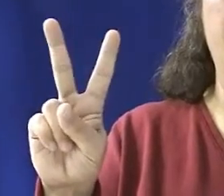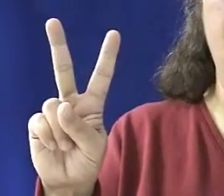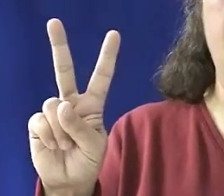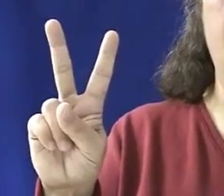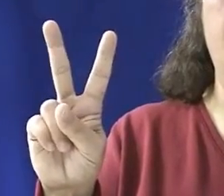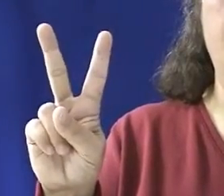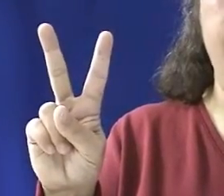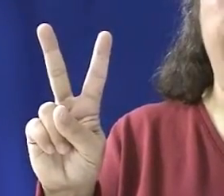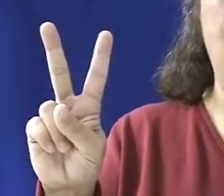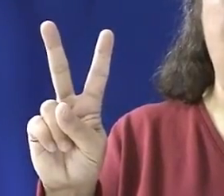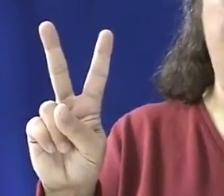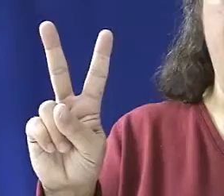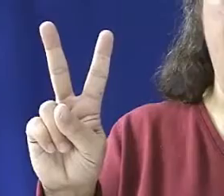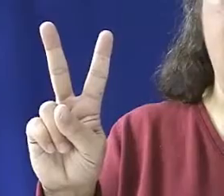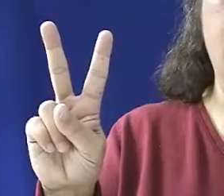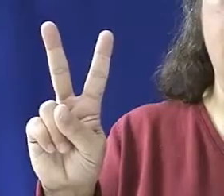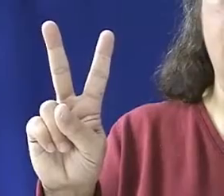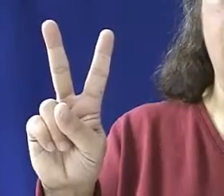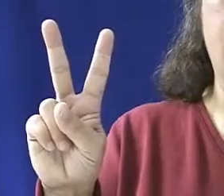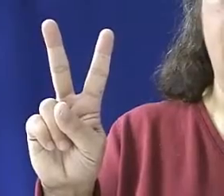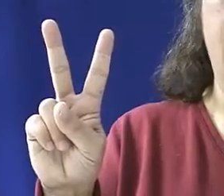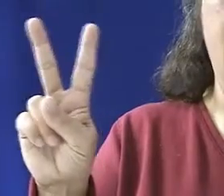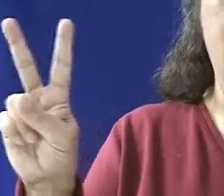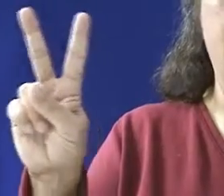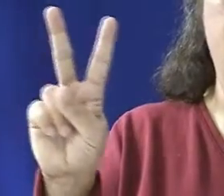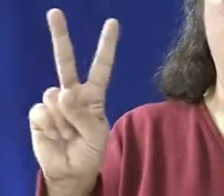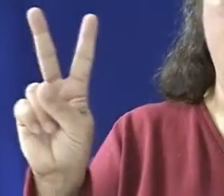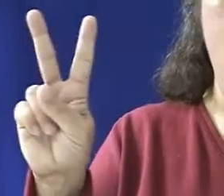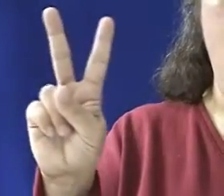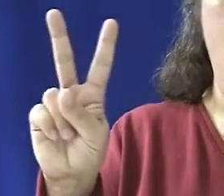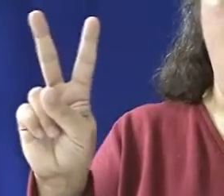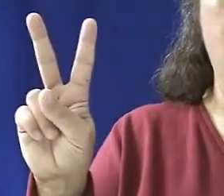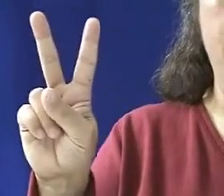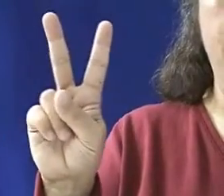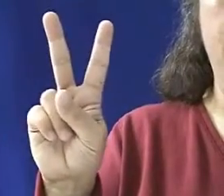V, looks like a V, and peace, man.